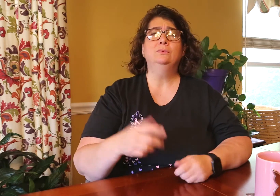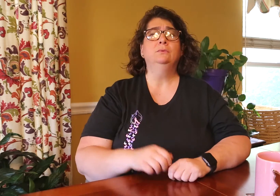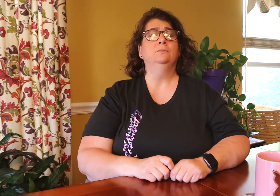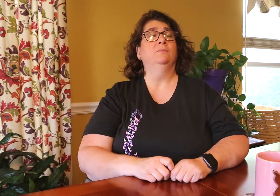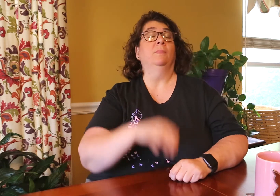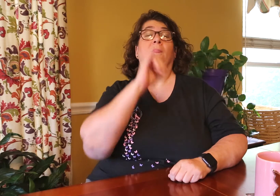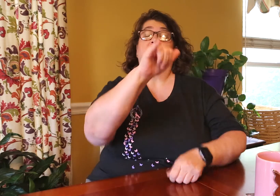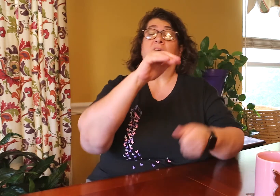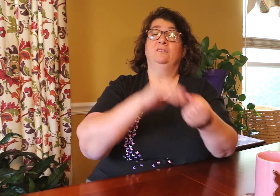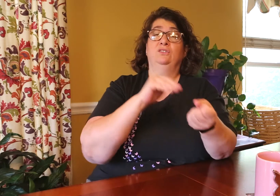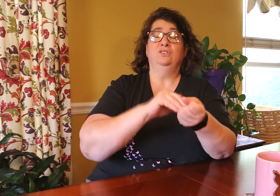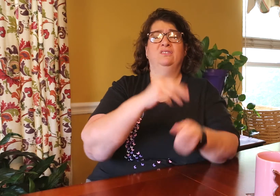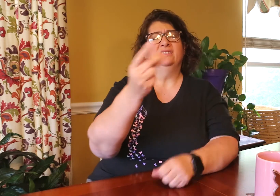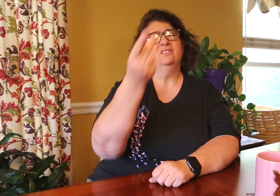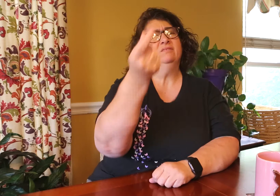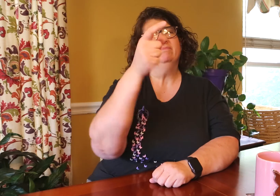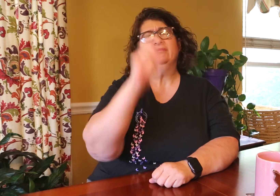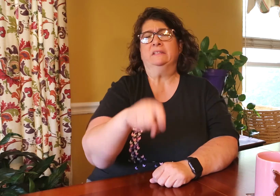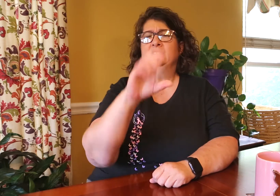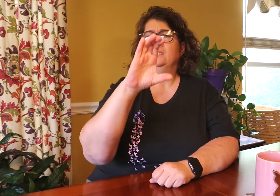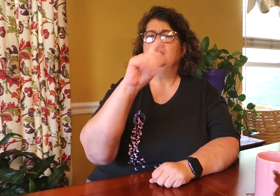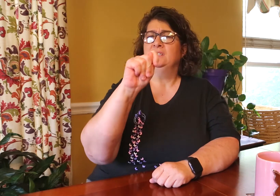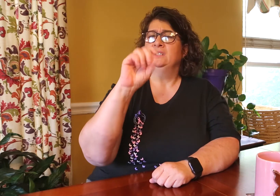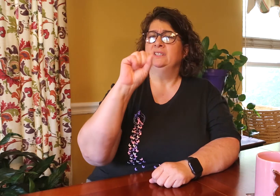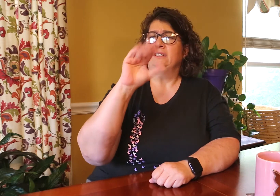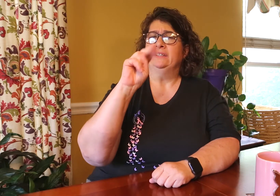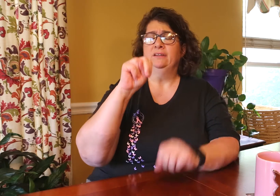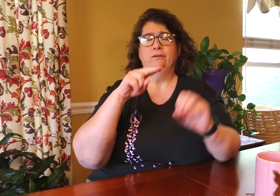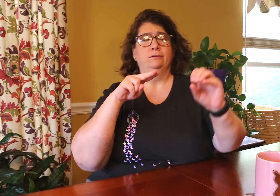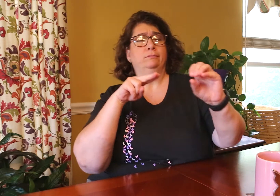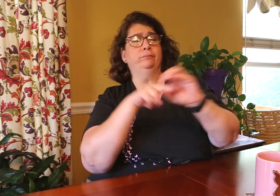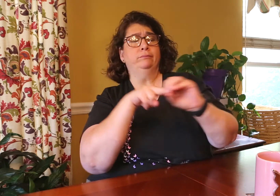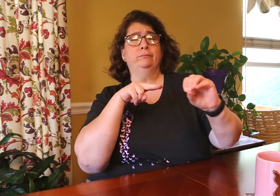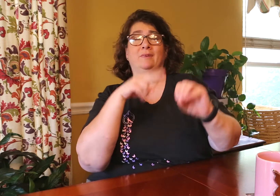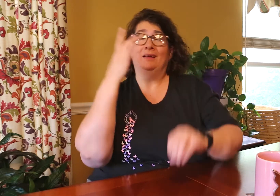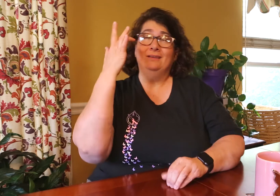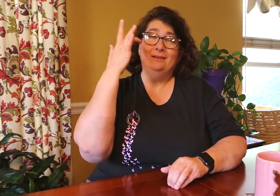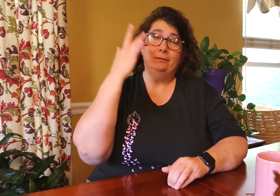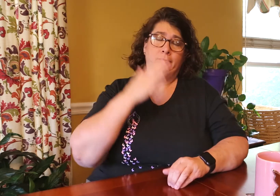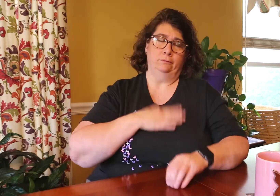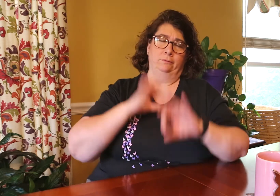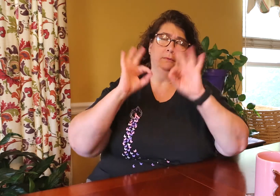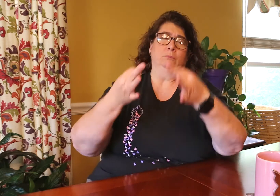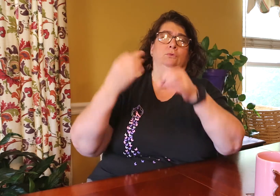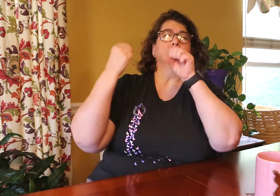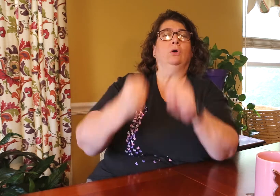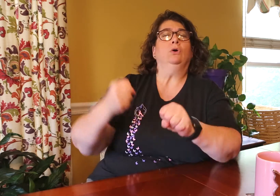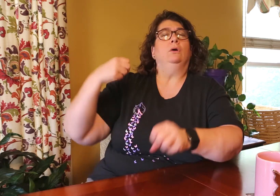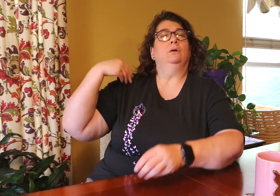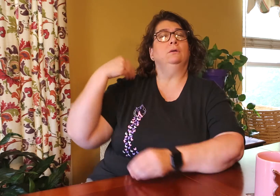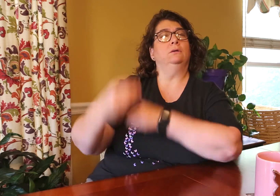My doctor decided to do a CT scan because of my family history with heart